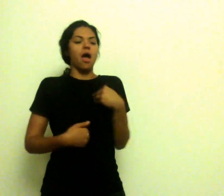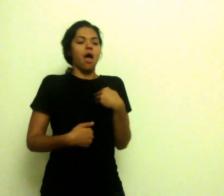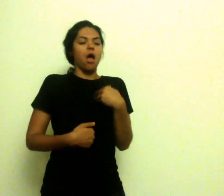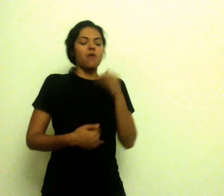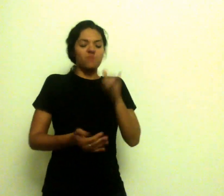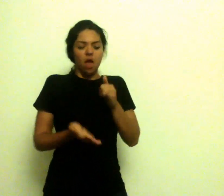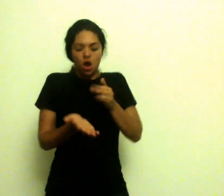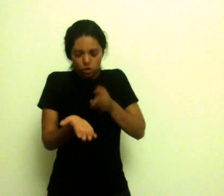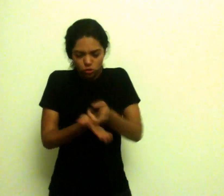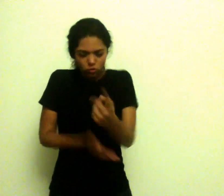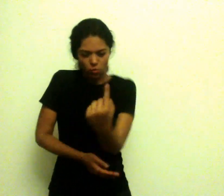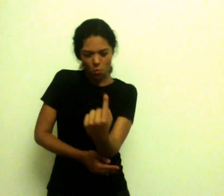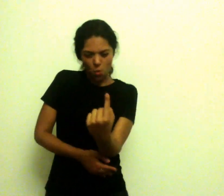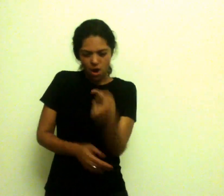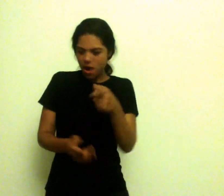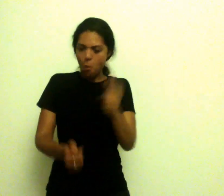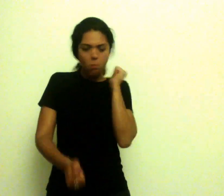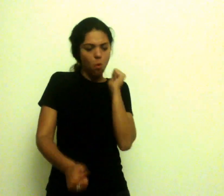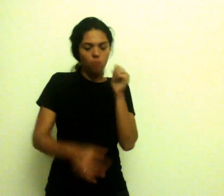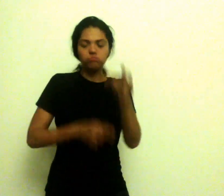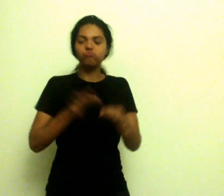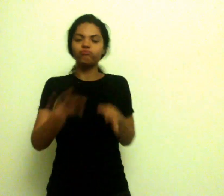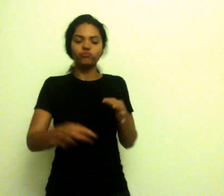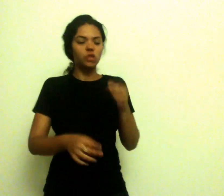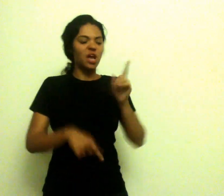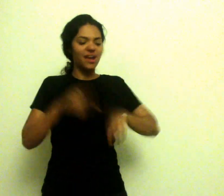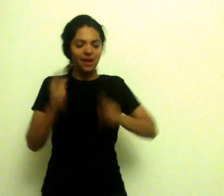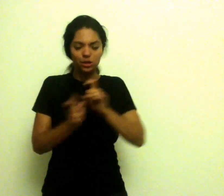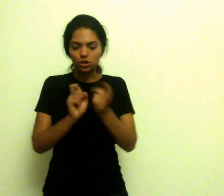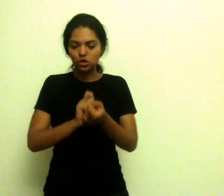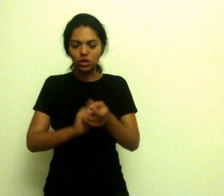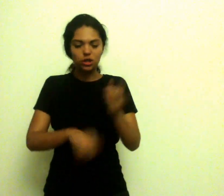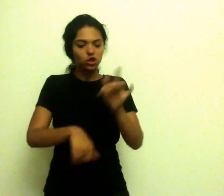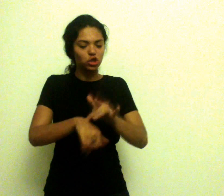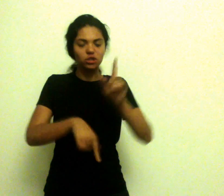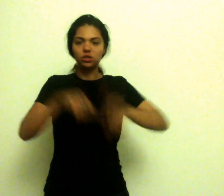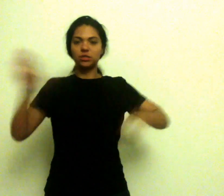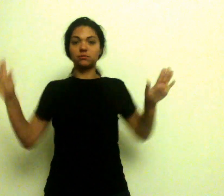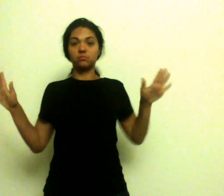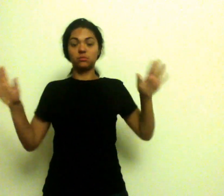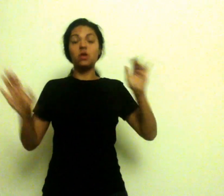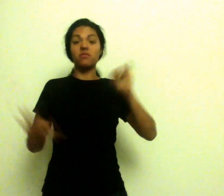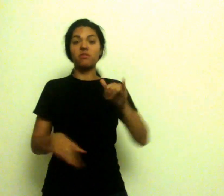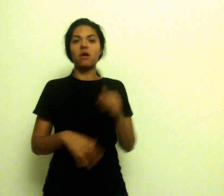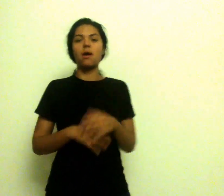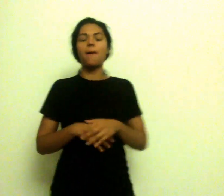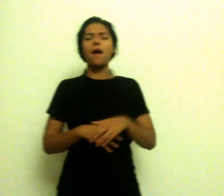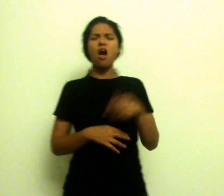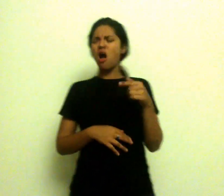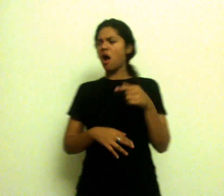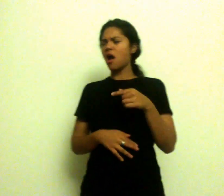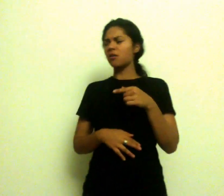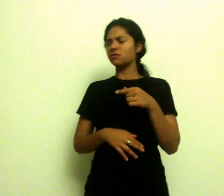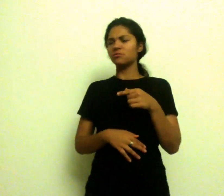not trade away. Well, one of the Baha'is said, well, we include everything. I said, yeah, but you exclude the exclusivists. You